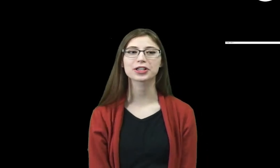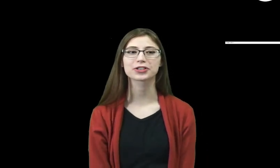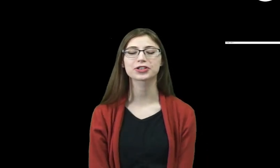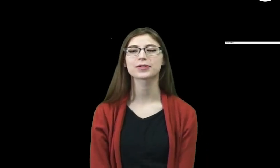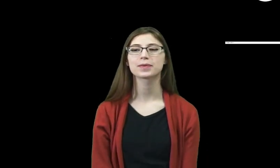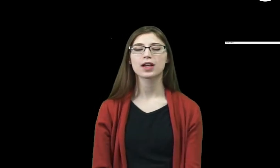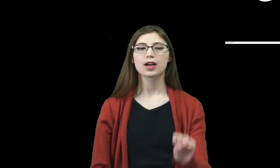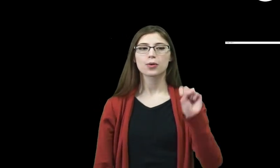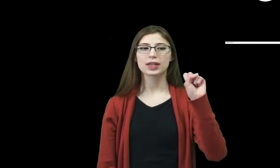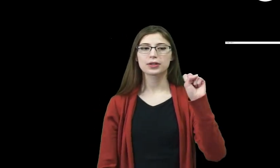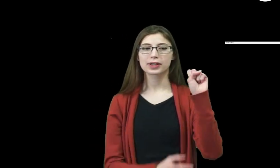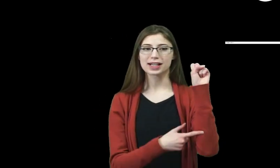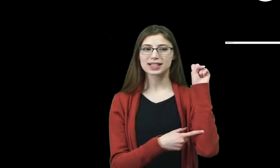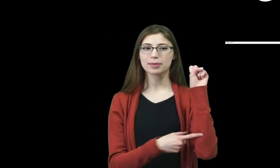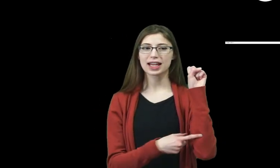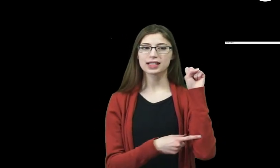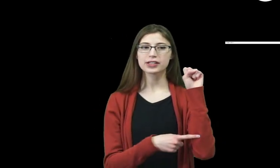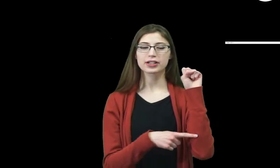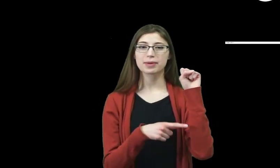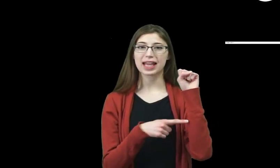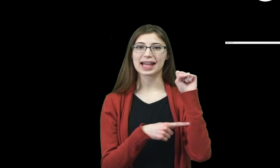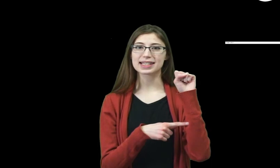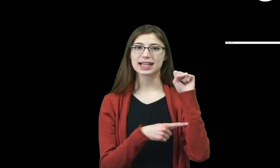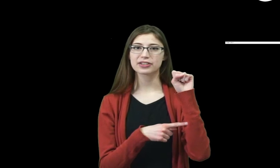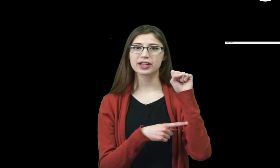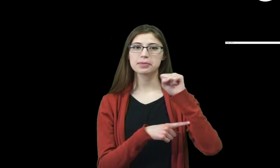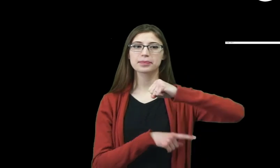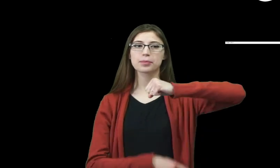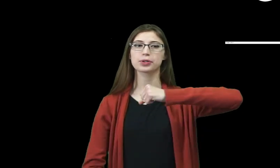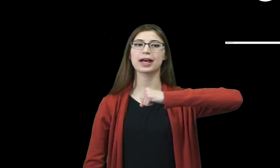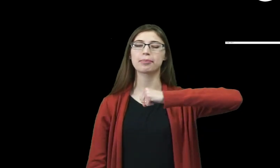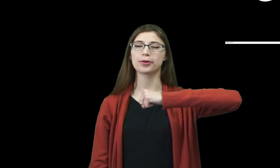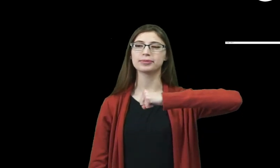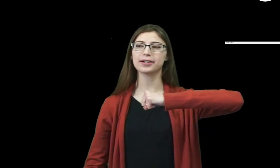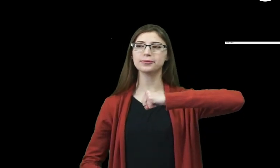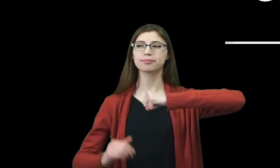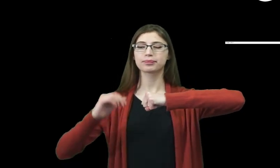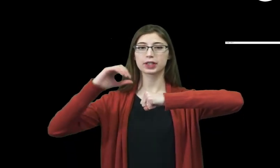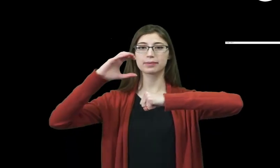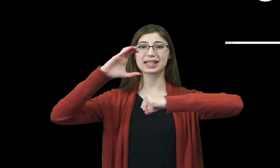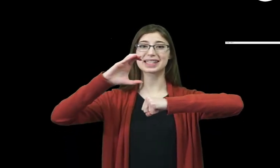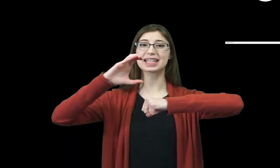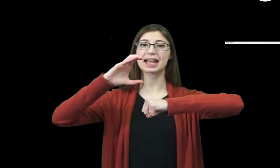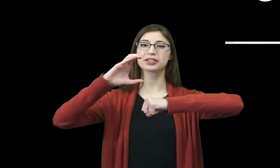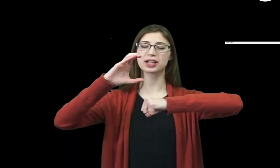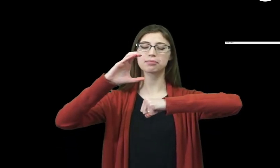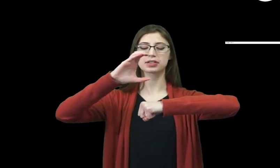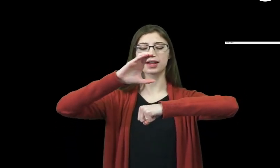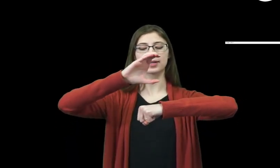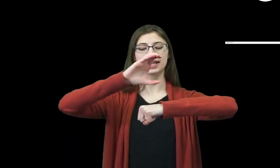Church. With your non-dominant hand, you're going to make an S handshake. Put that palm down. You're going to make a C handshake with your dominant hand